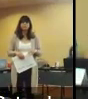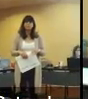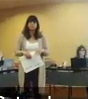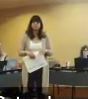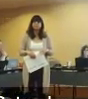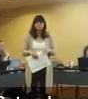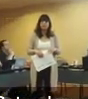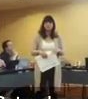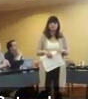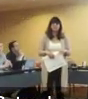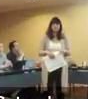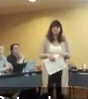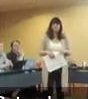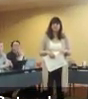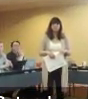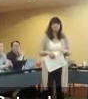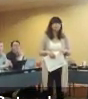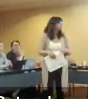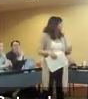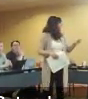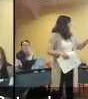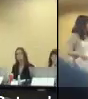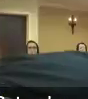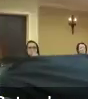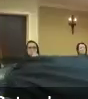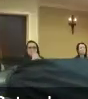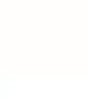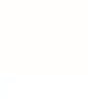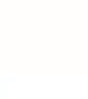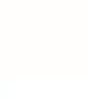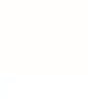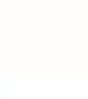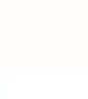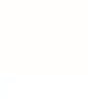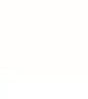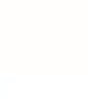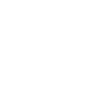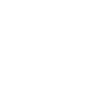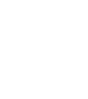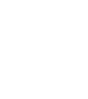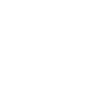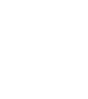little unsure. Like it has a little face, I presume it's supposed to move.